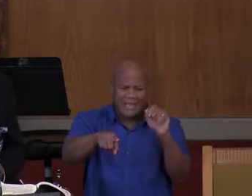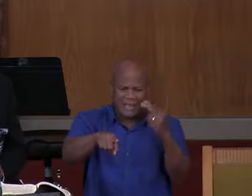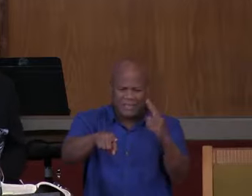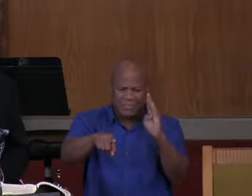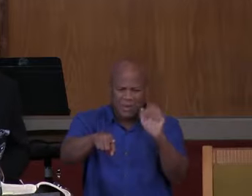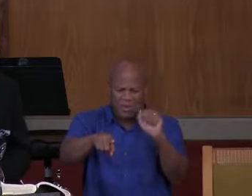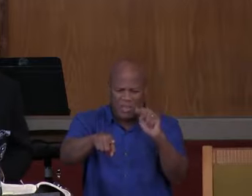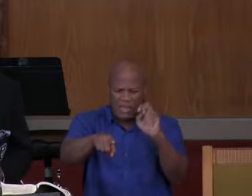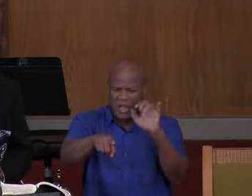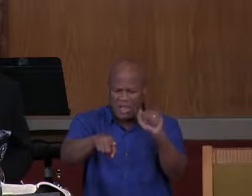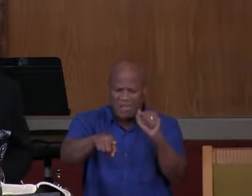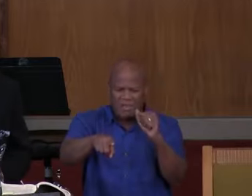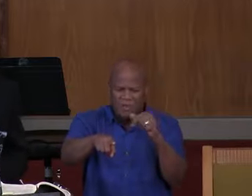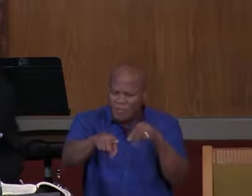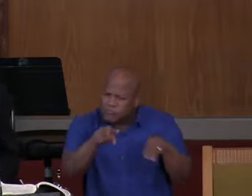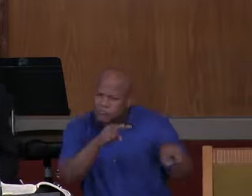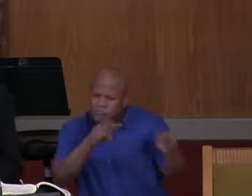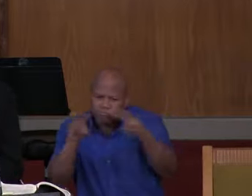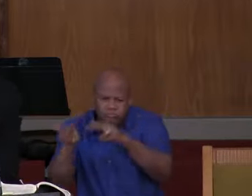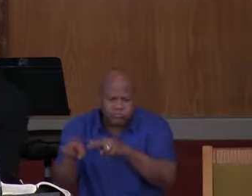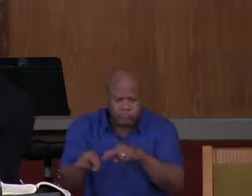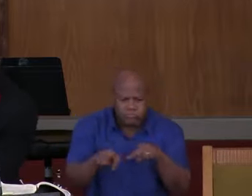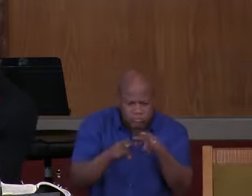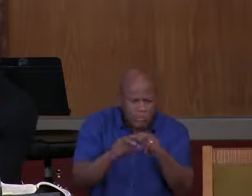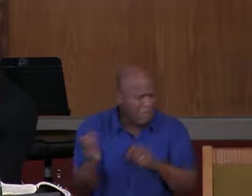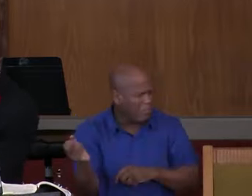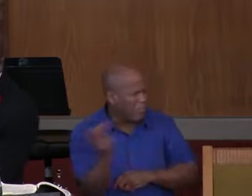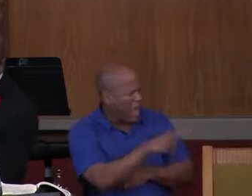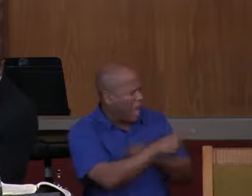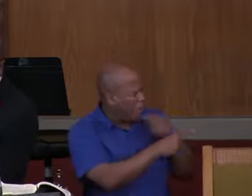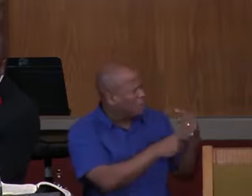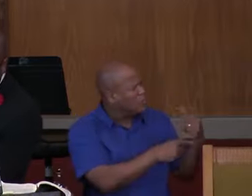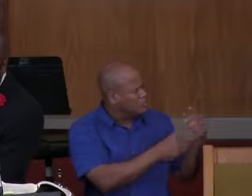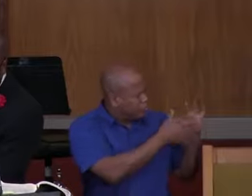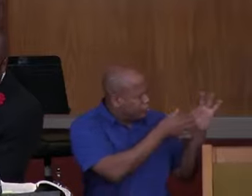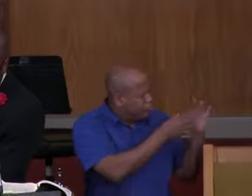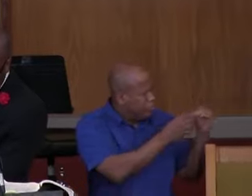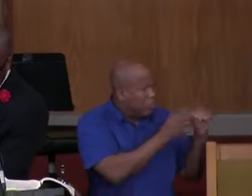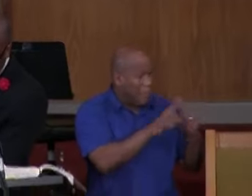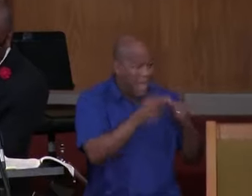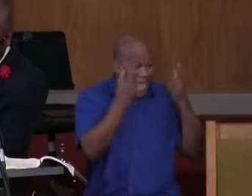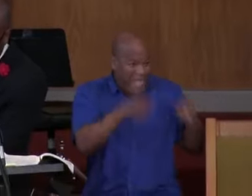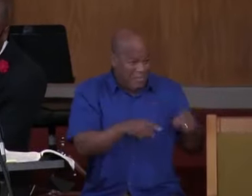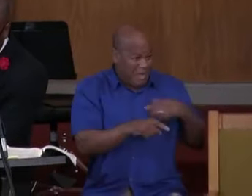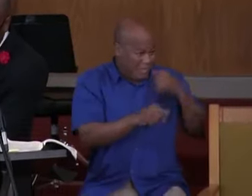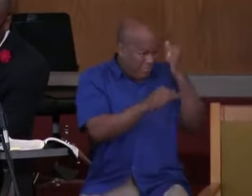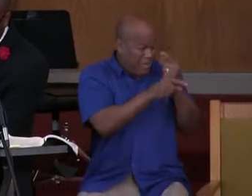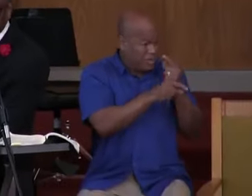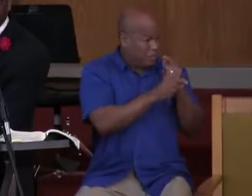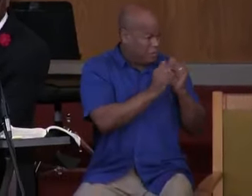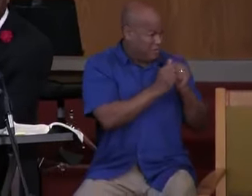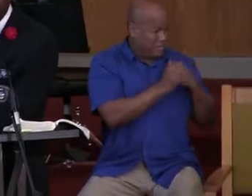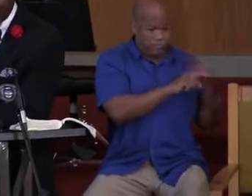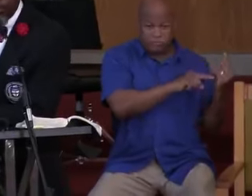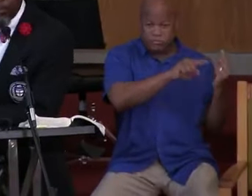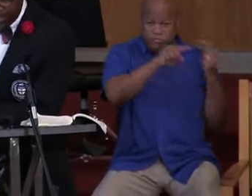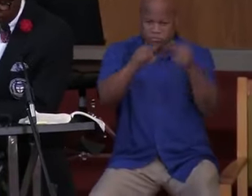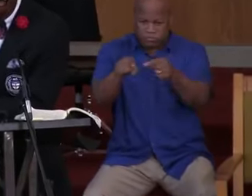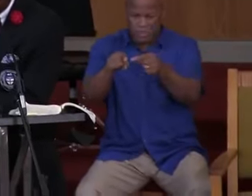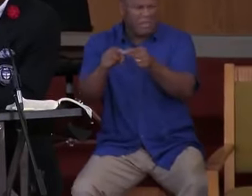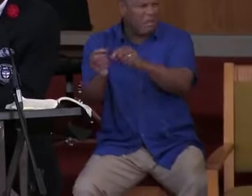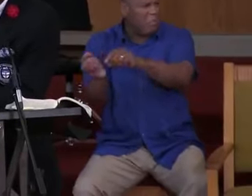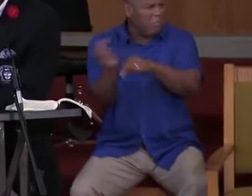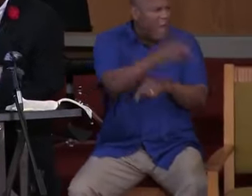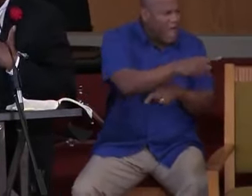it was in my heart. Verse 8. But my brothers who went up with me made the heart of the people